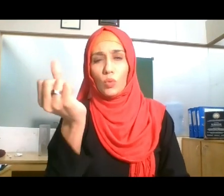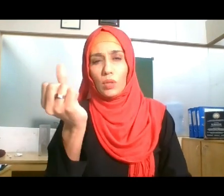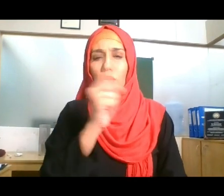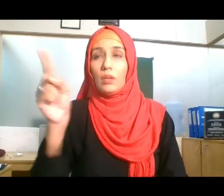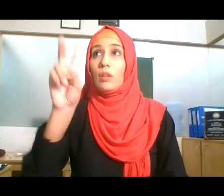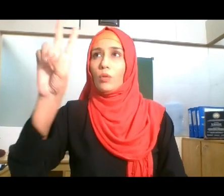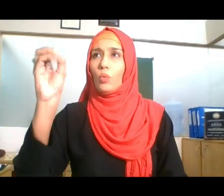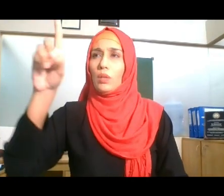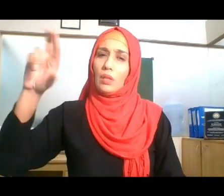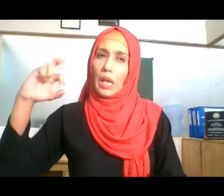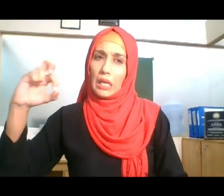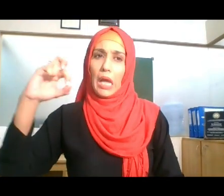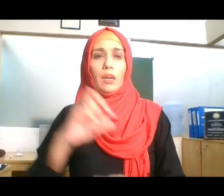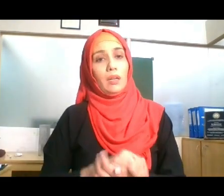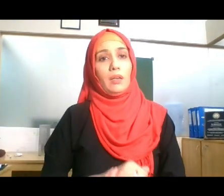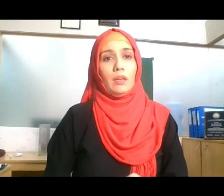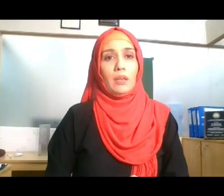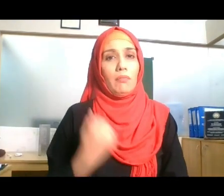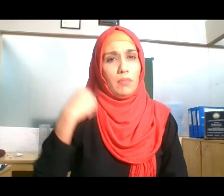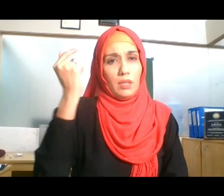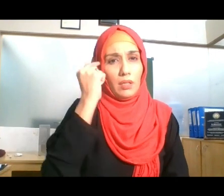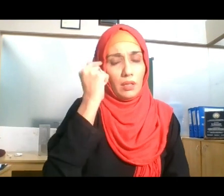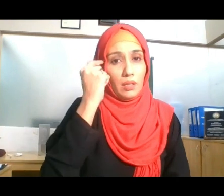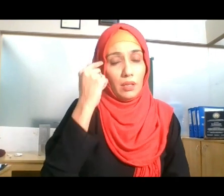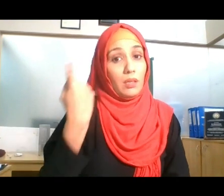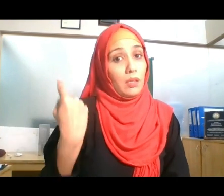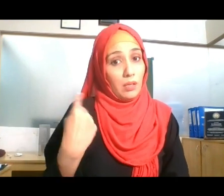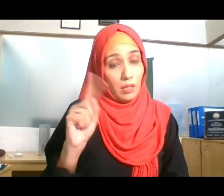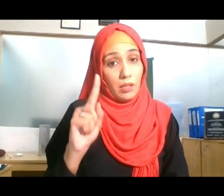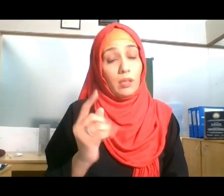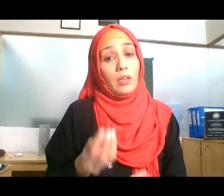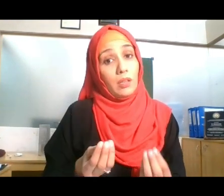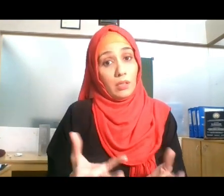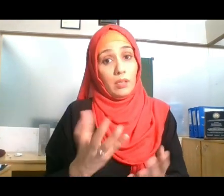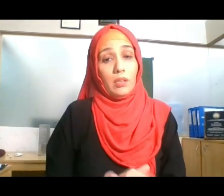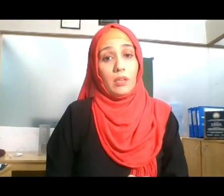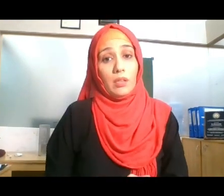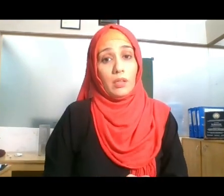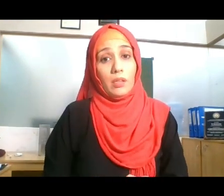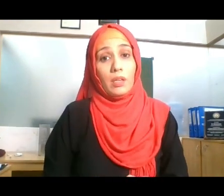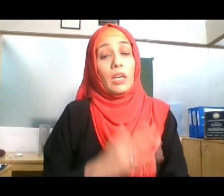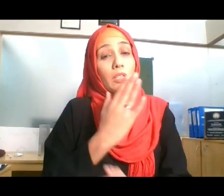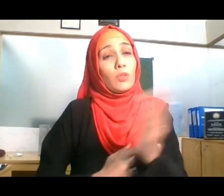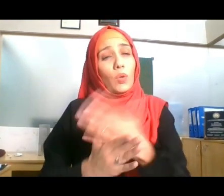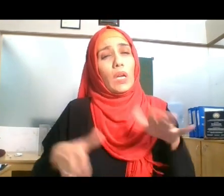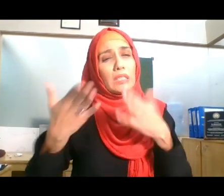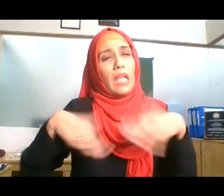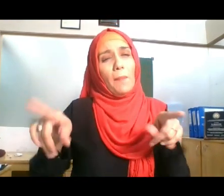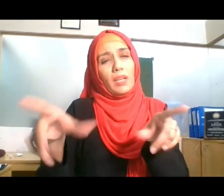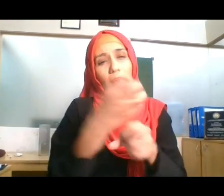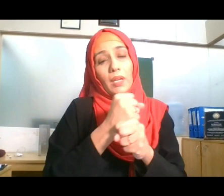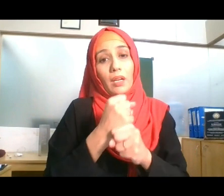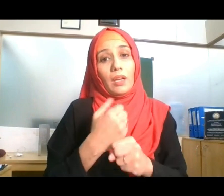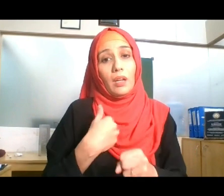2018, we thought this is all right to start off on the usual disabilities, but we should go to